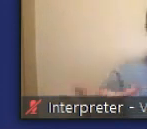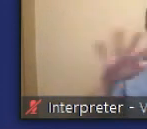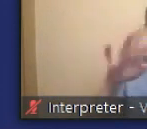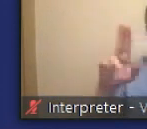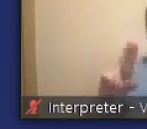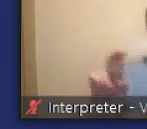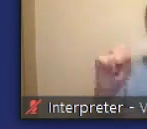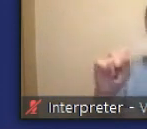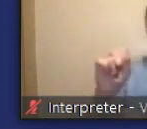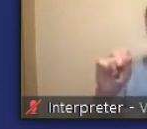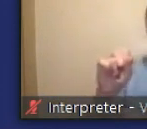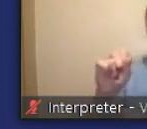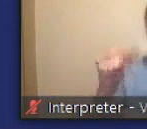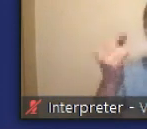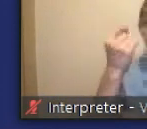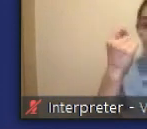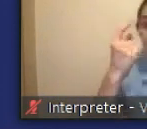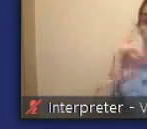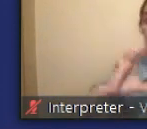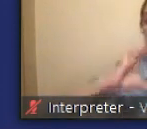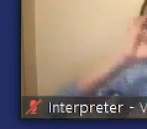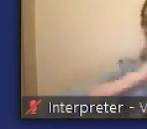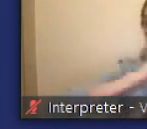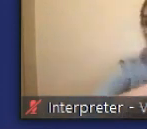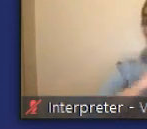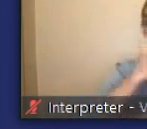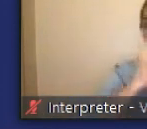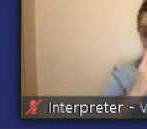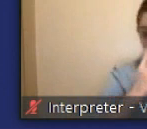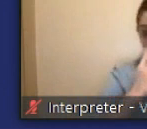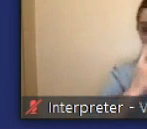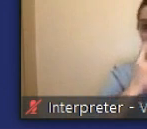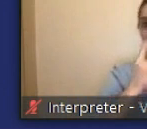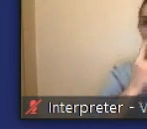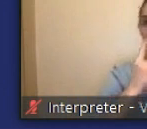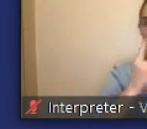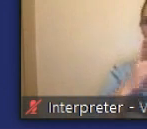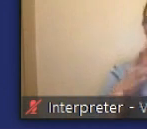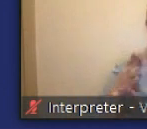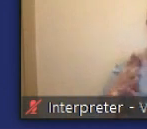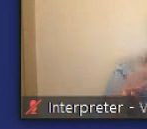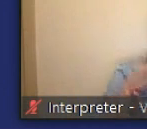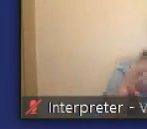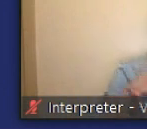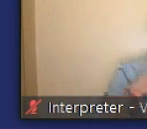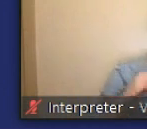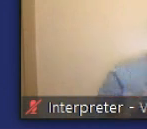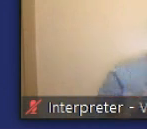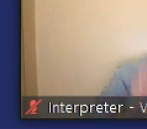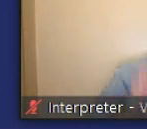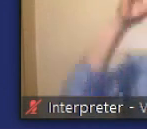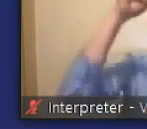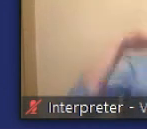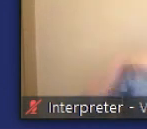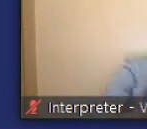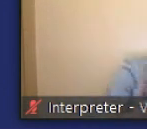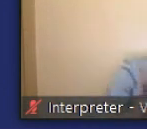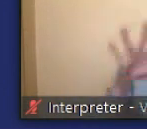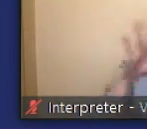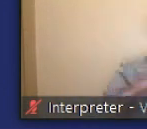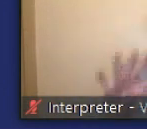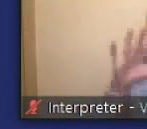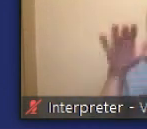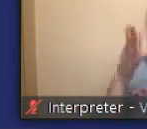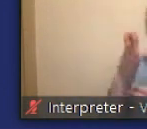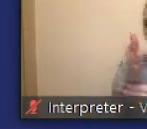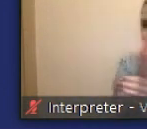you'll note is that Colorado did see an earlier wave of COVID-19 with a peak around mid-November here in Colorado, while